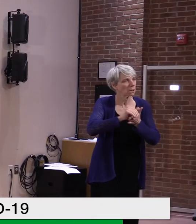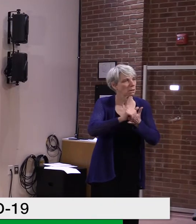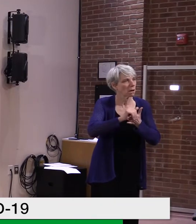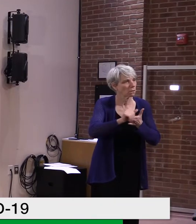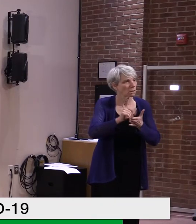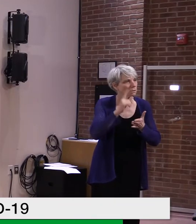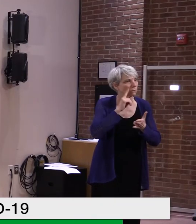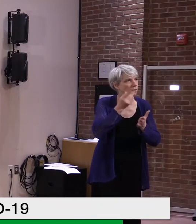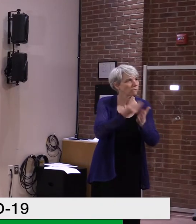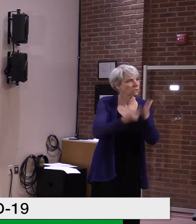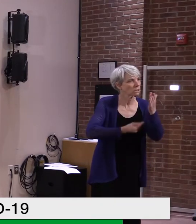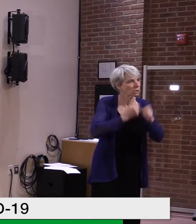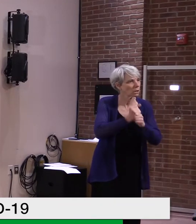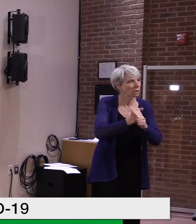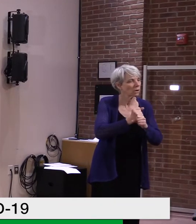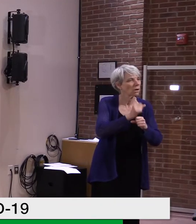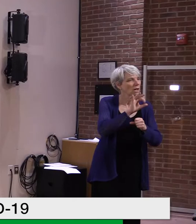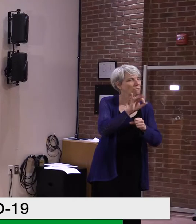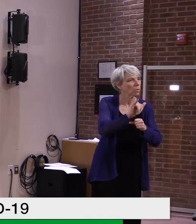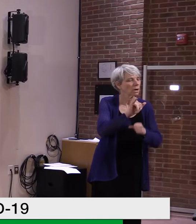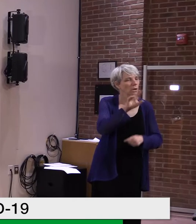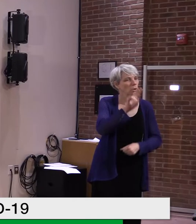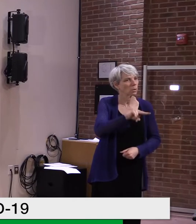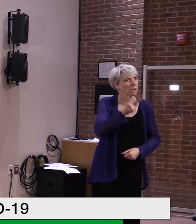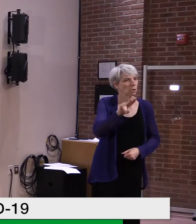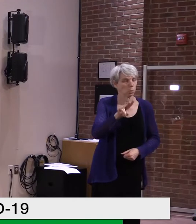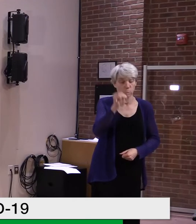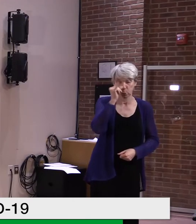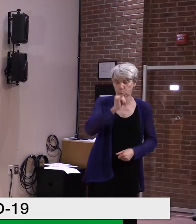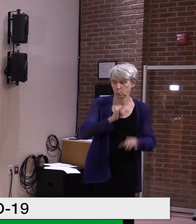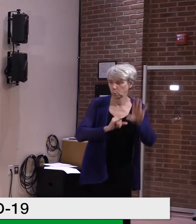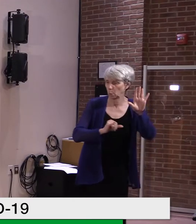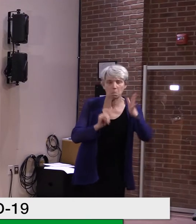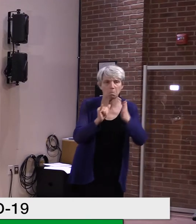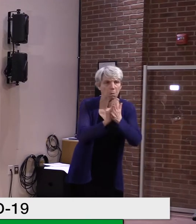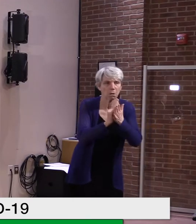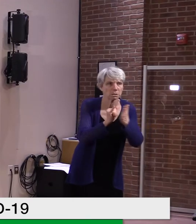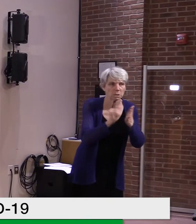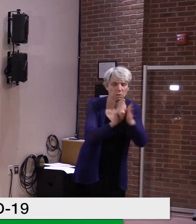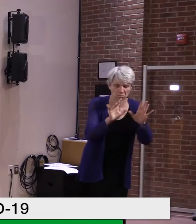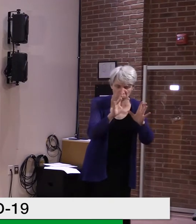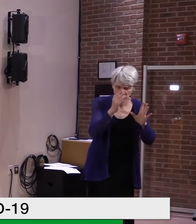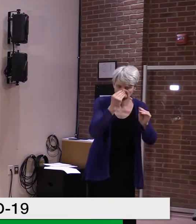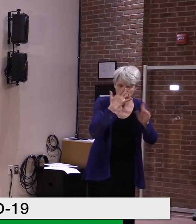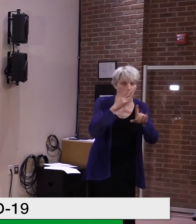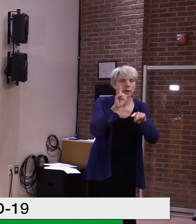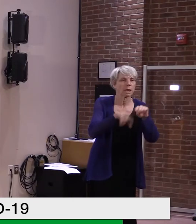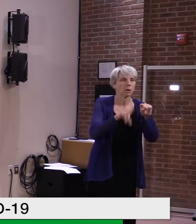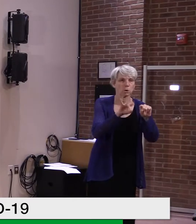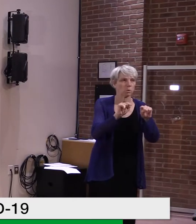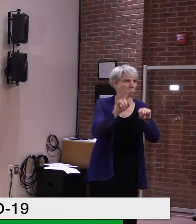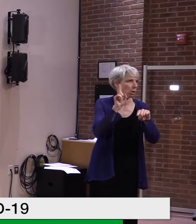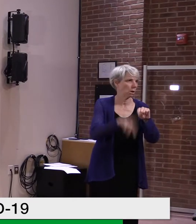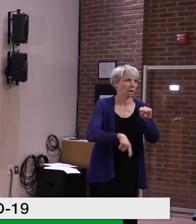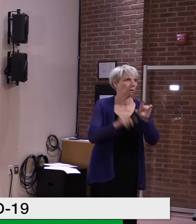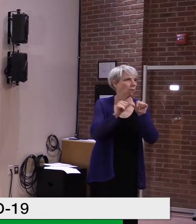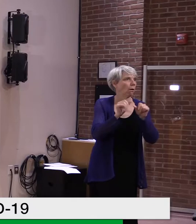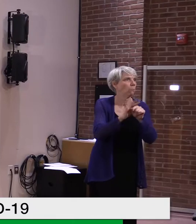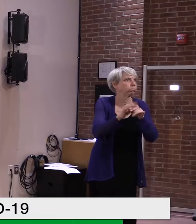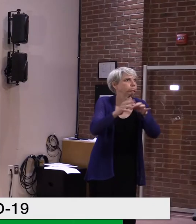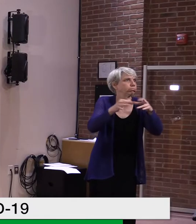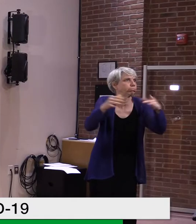FY22. So something definitely had to be done. It was unsustainable. So what we did is we met